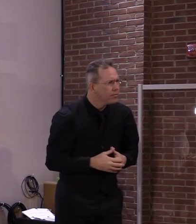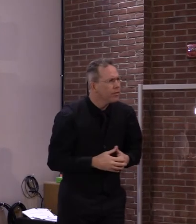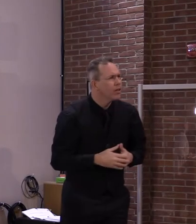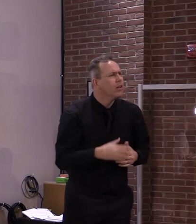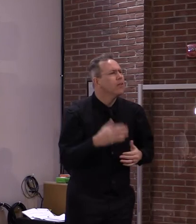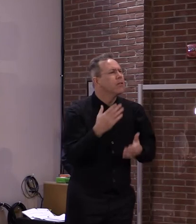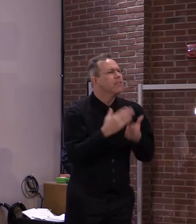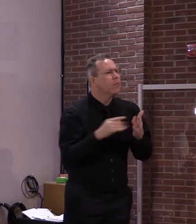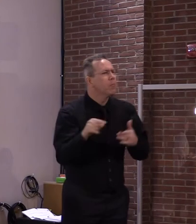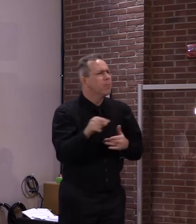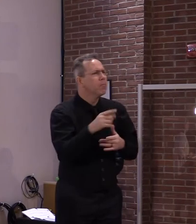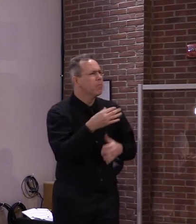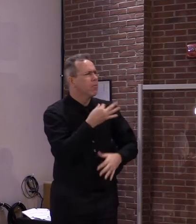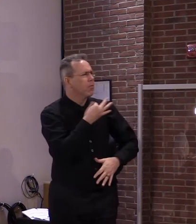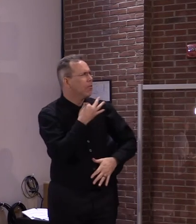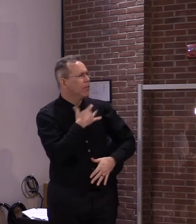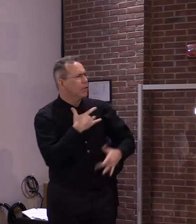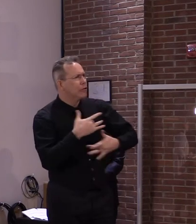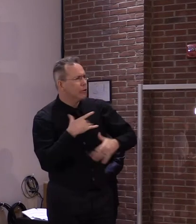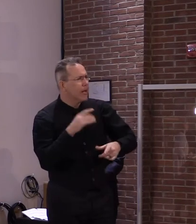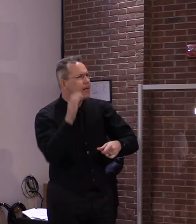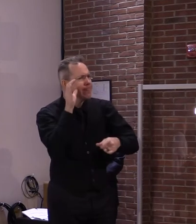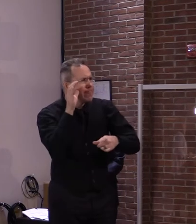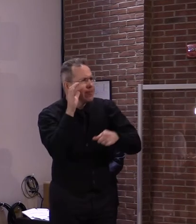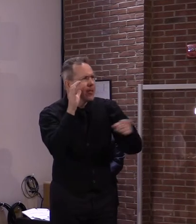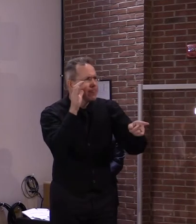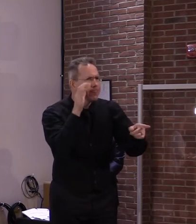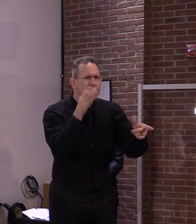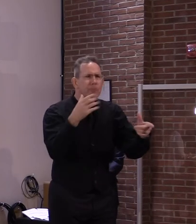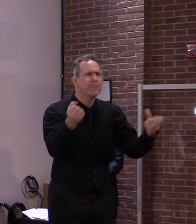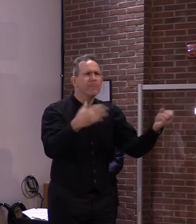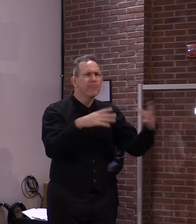expressed and shared with the team and certainly discussed